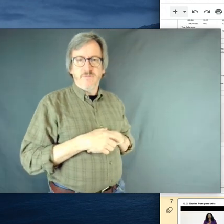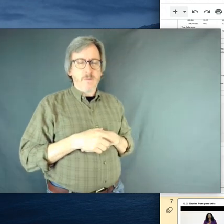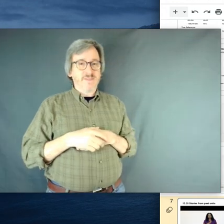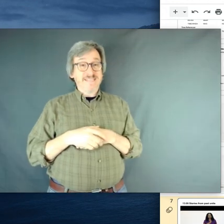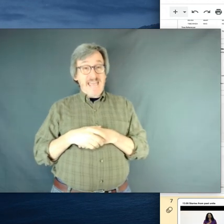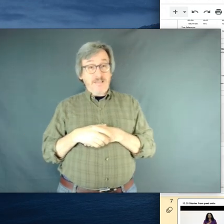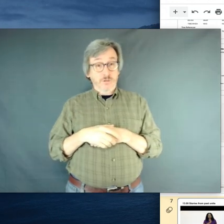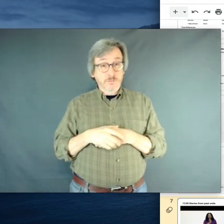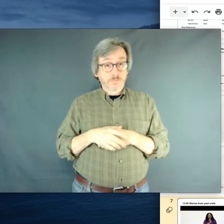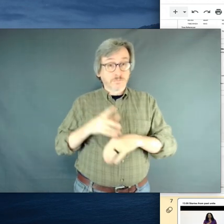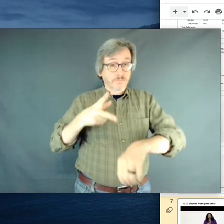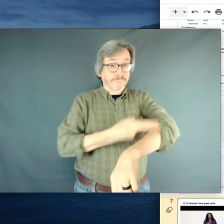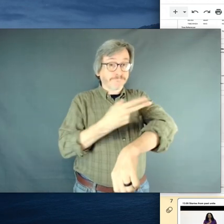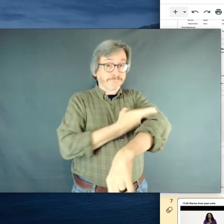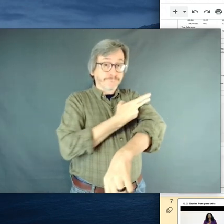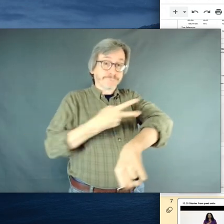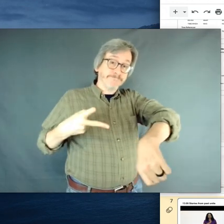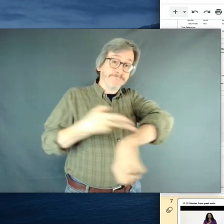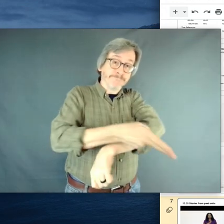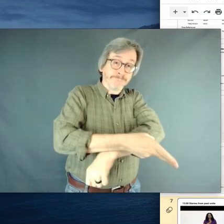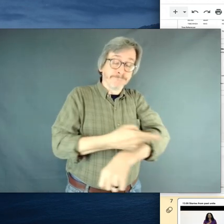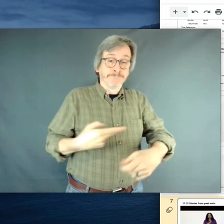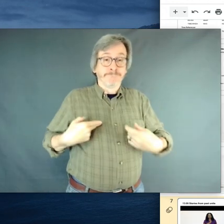If you remember the tailor,